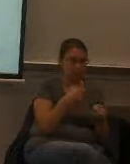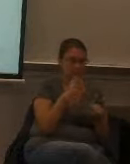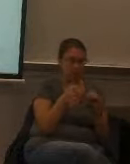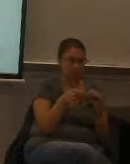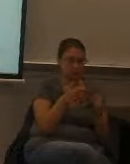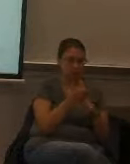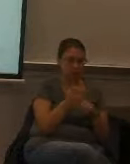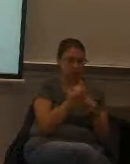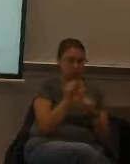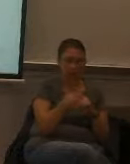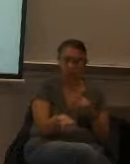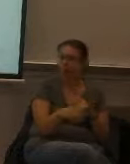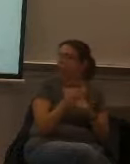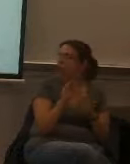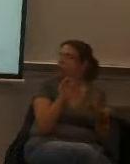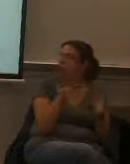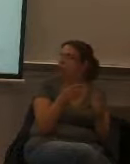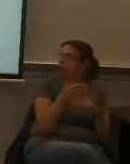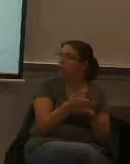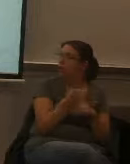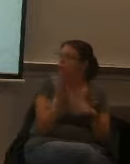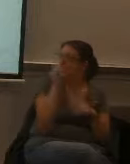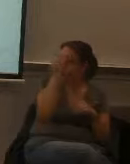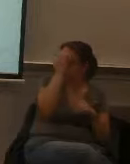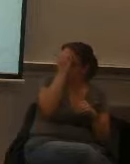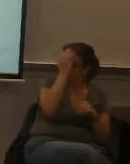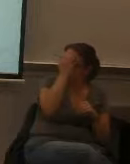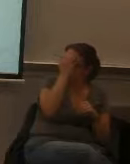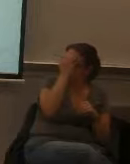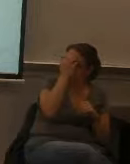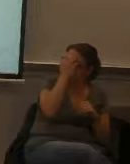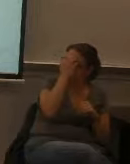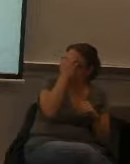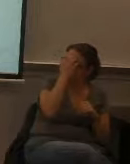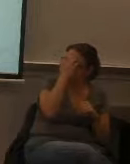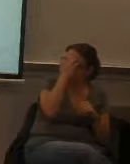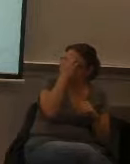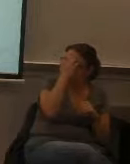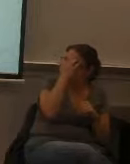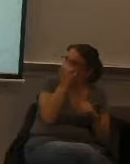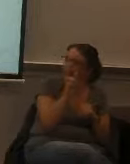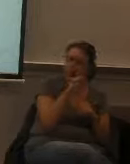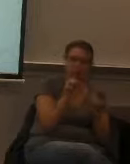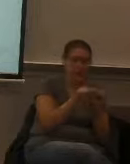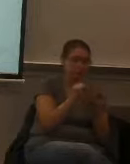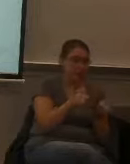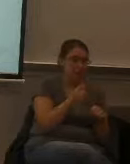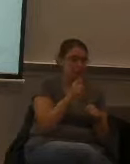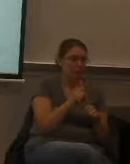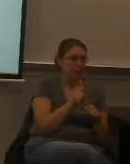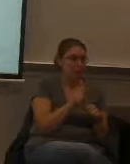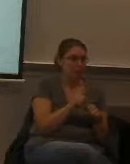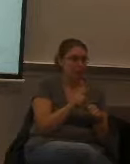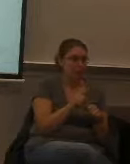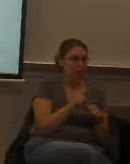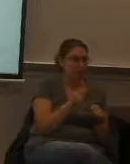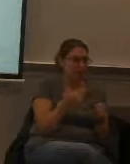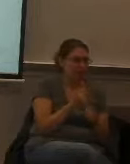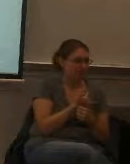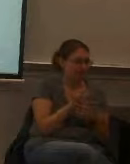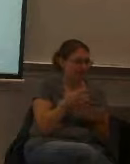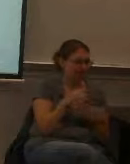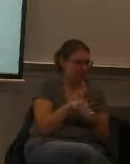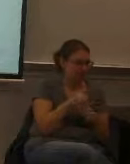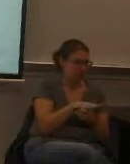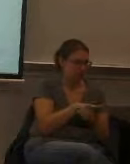about throughout the semester and compare across those. So an ecosystem is essentially everything in